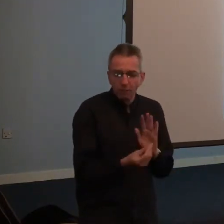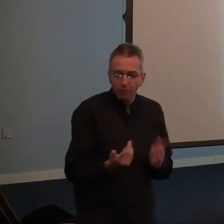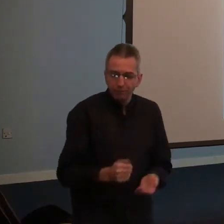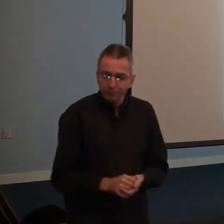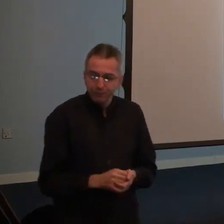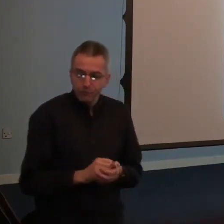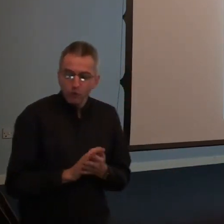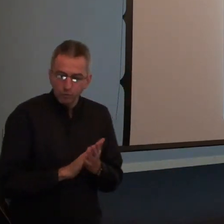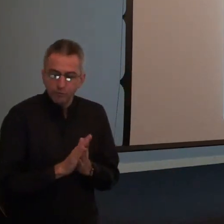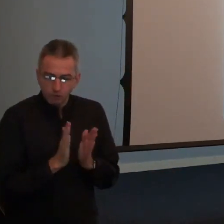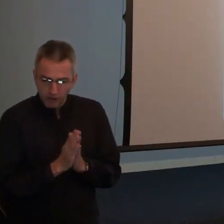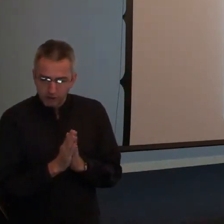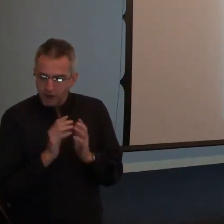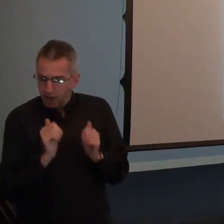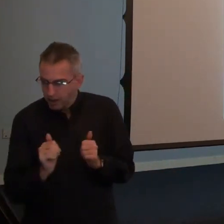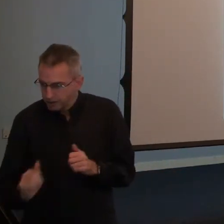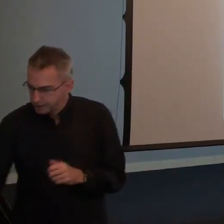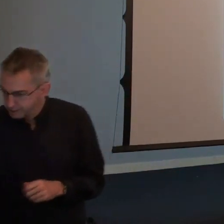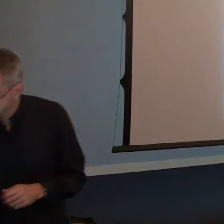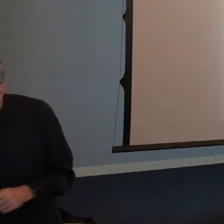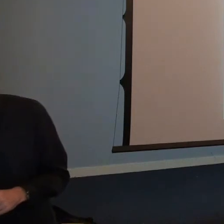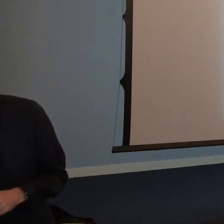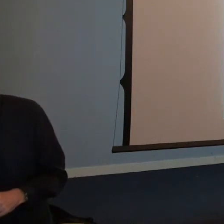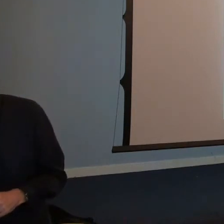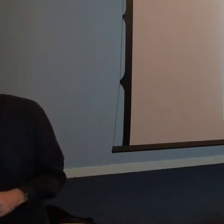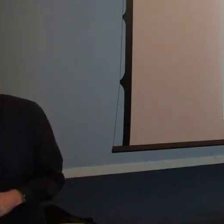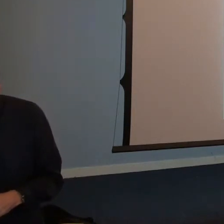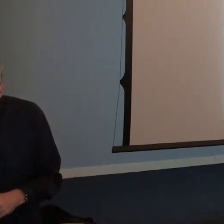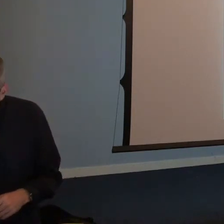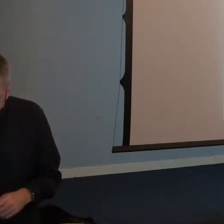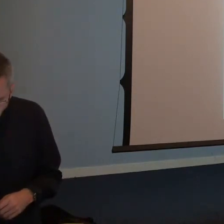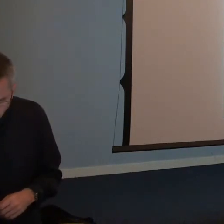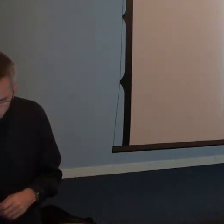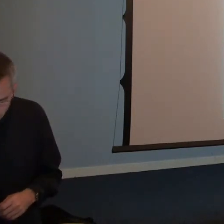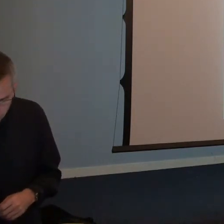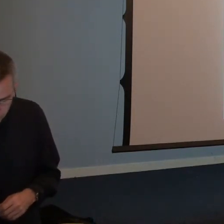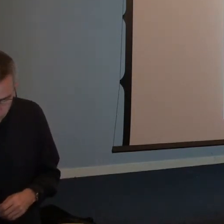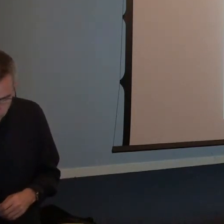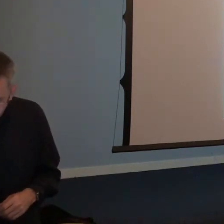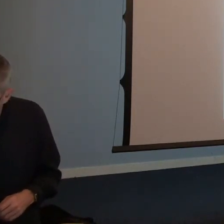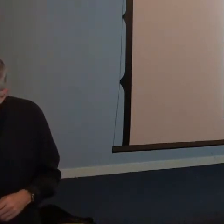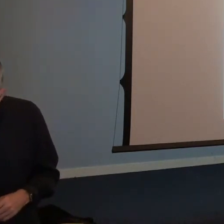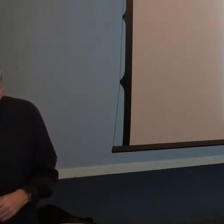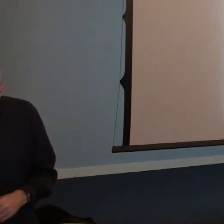example of how expensive deafness is. And that's why some of the financial concerns were brought up in this context.